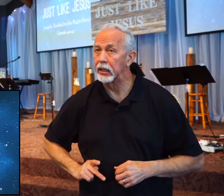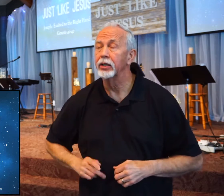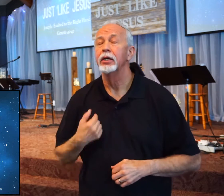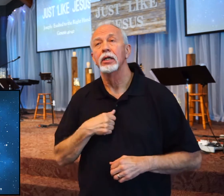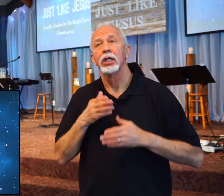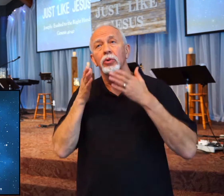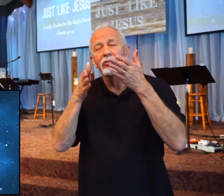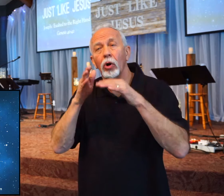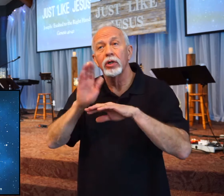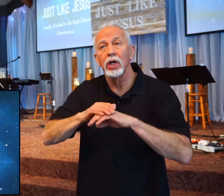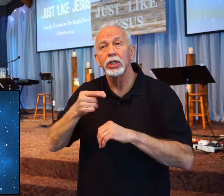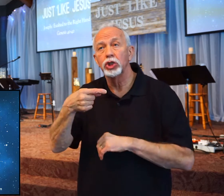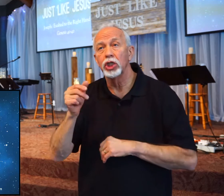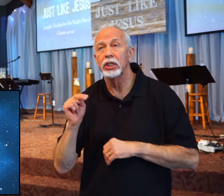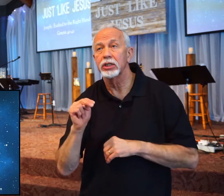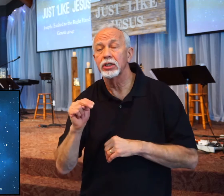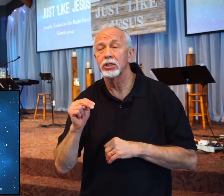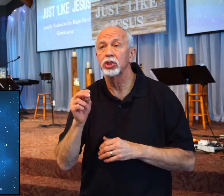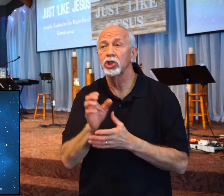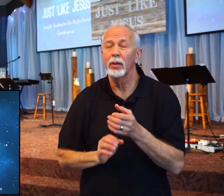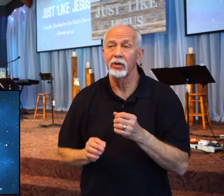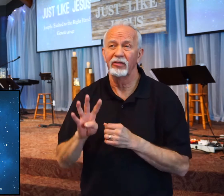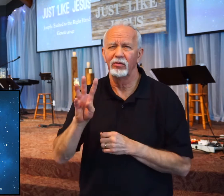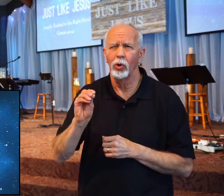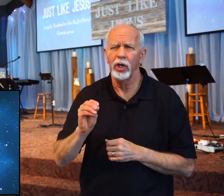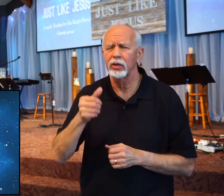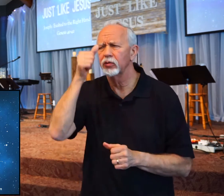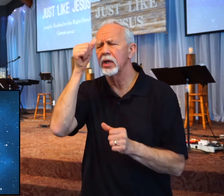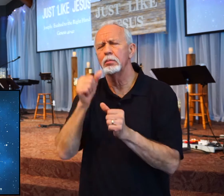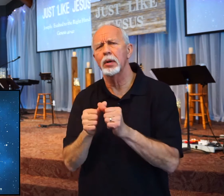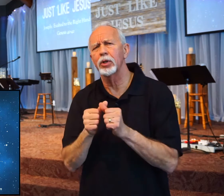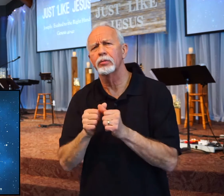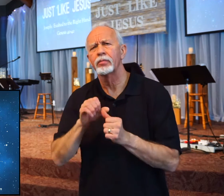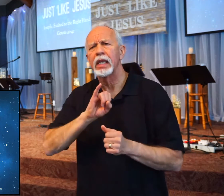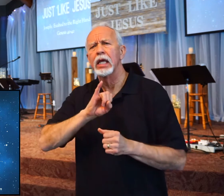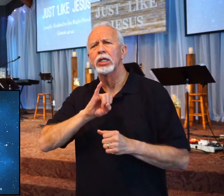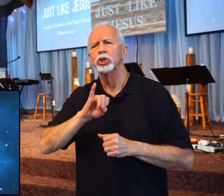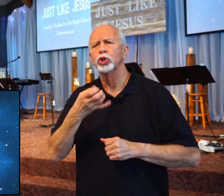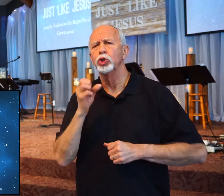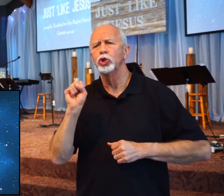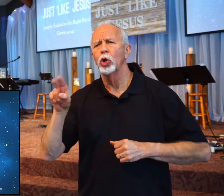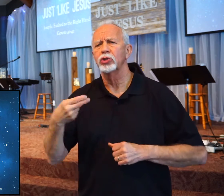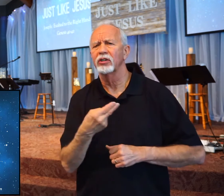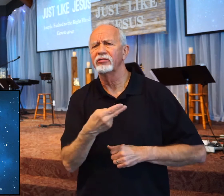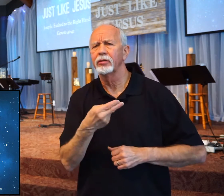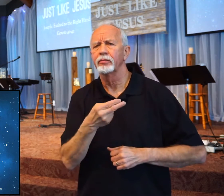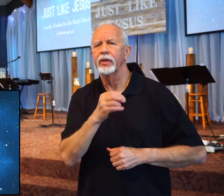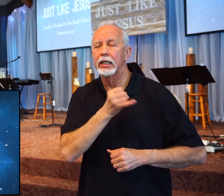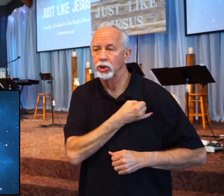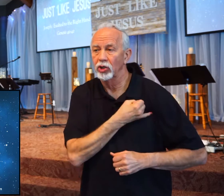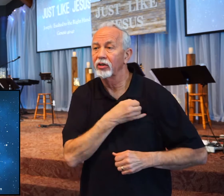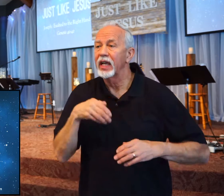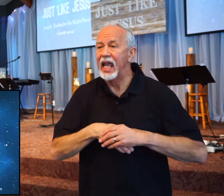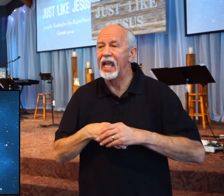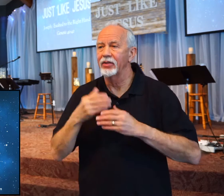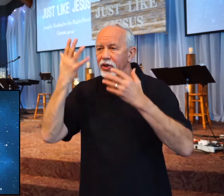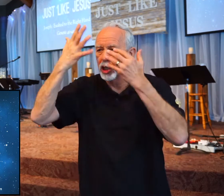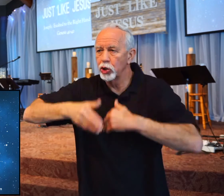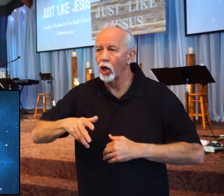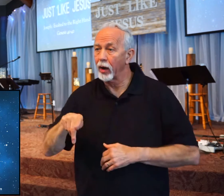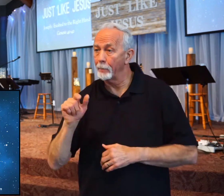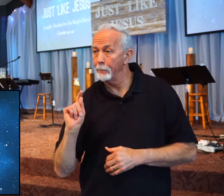attention to Genesis 40, I want you to remember again that Joseph was in that dark pit. He was in that